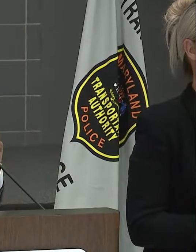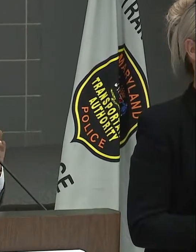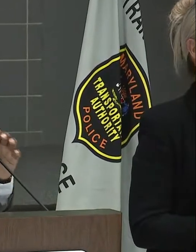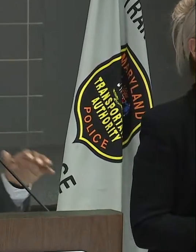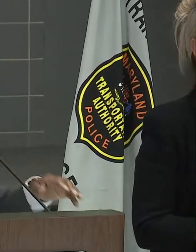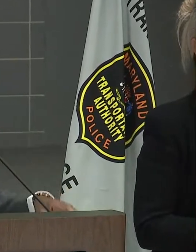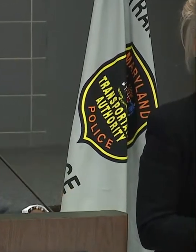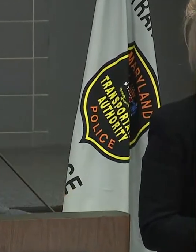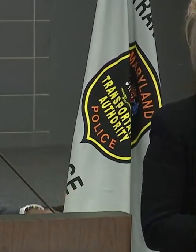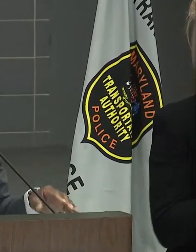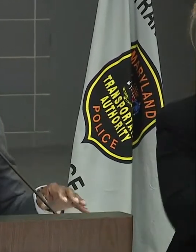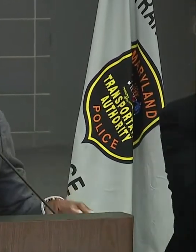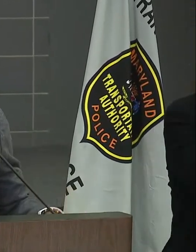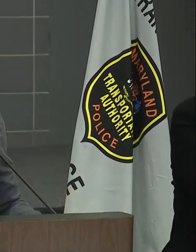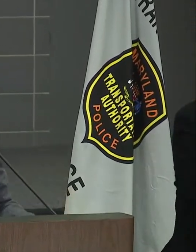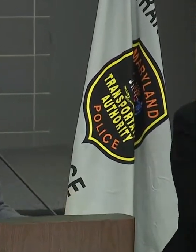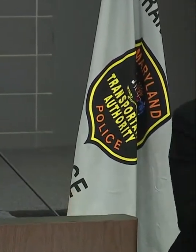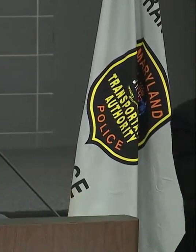Good afternoon. Good afternoon.